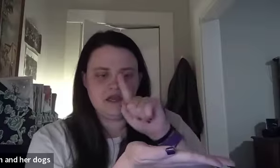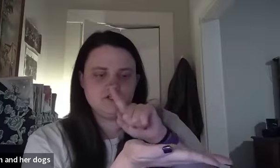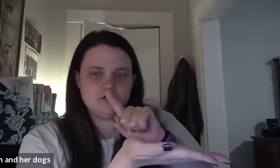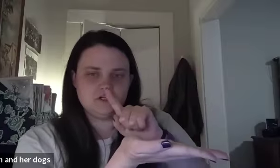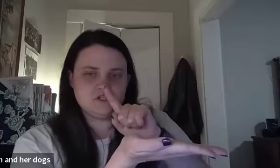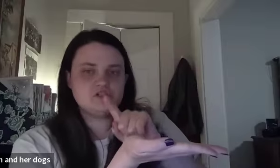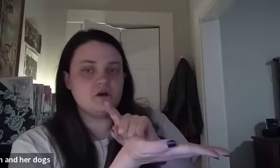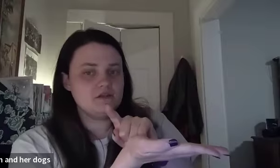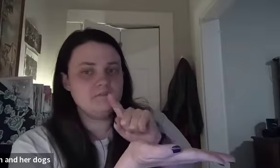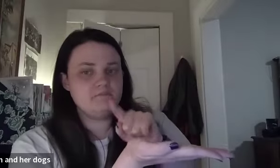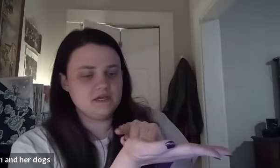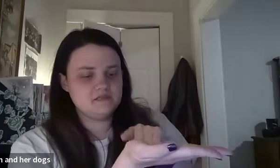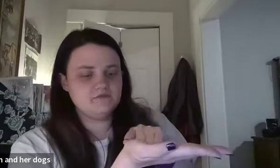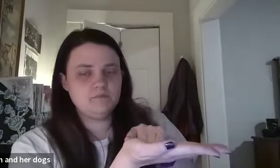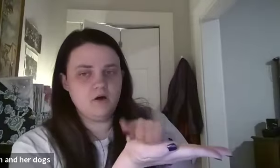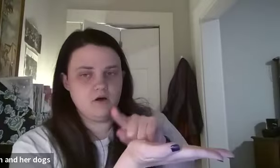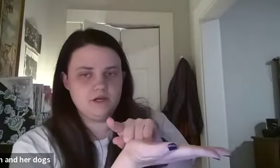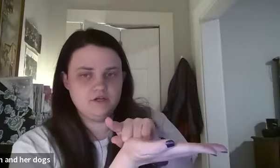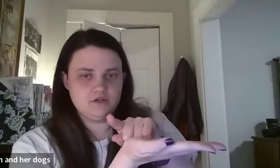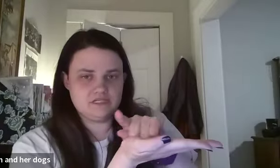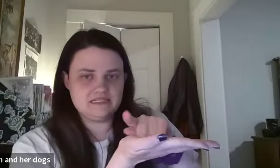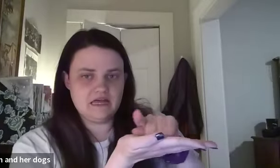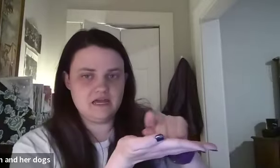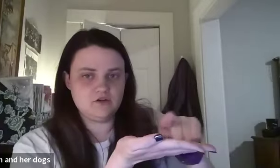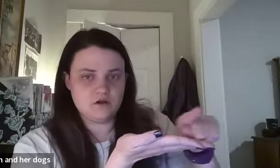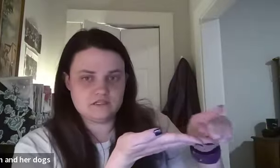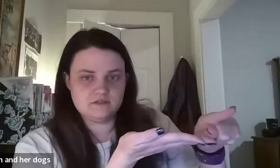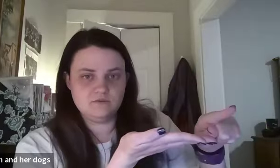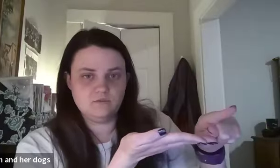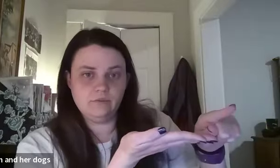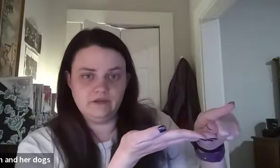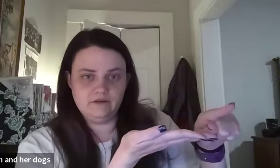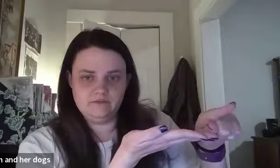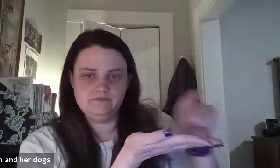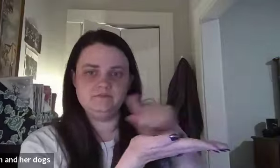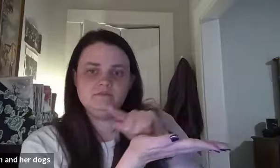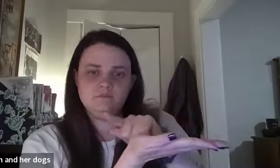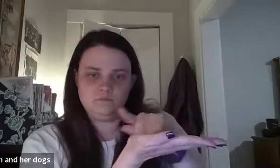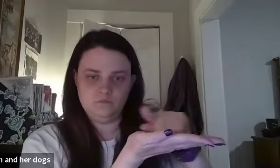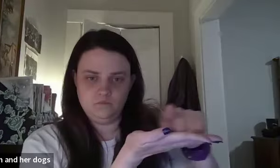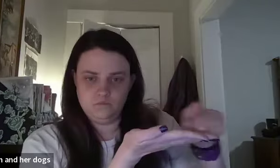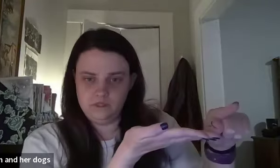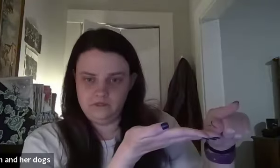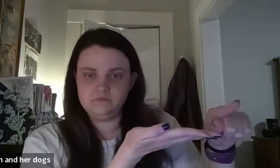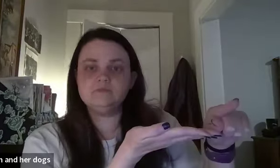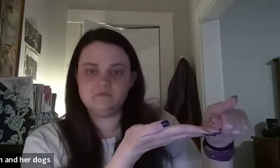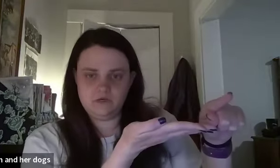And you're going to start at the base of your palm and you're going to slide across. Week, week.